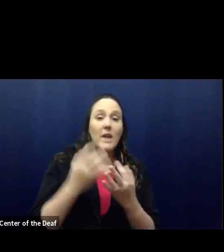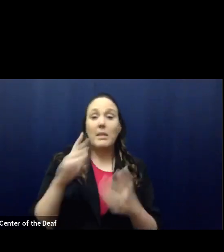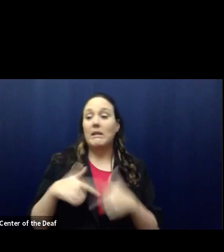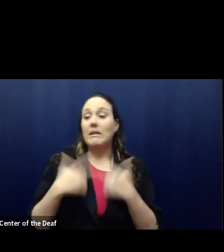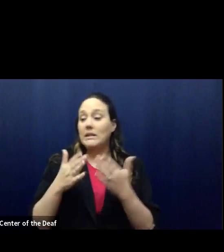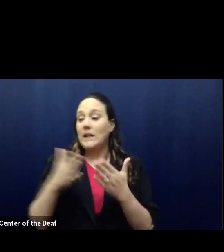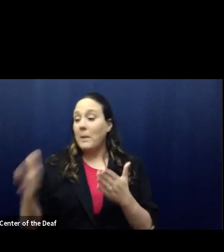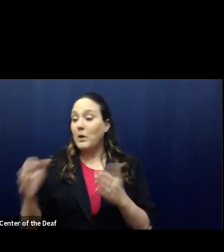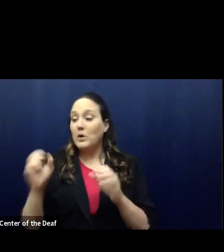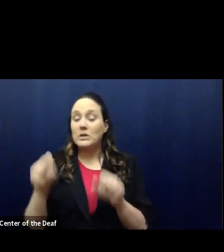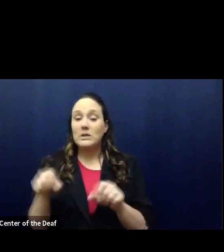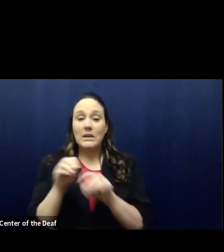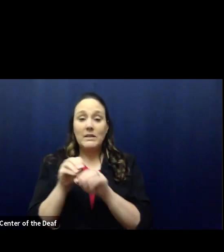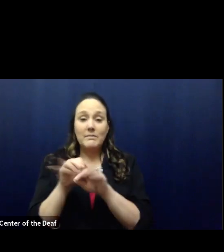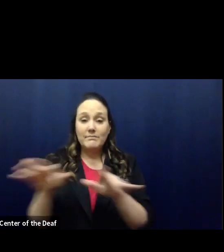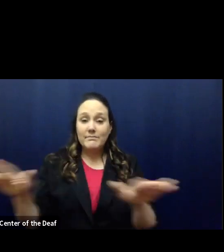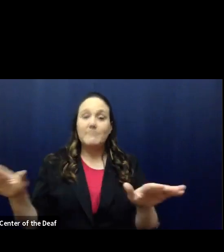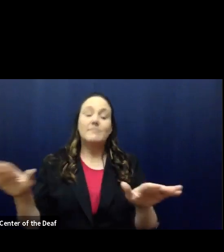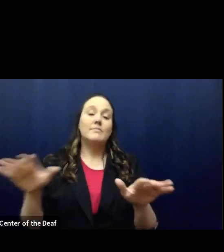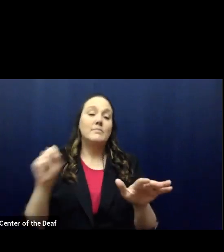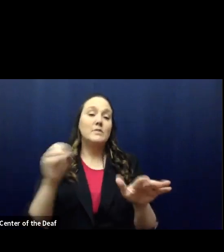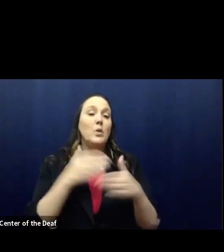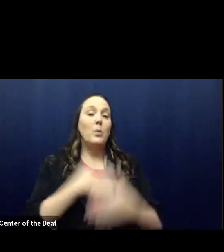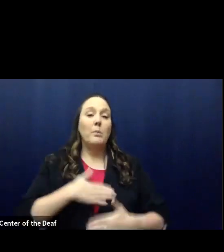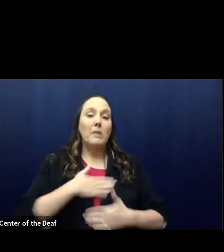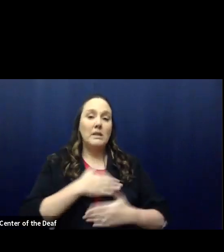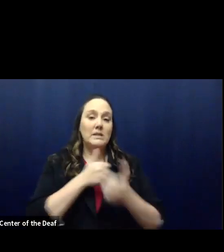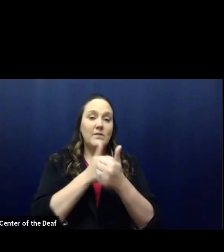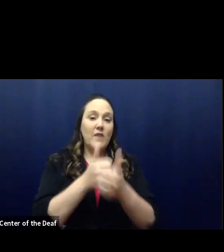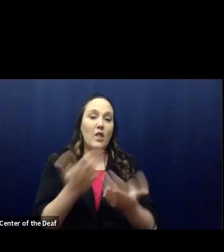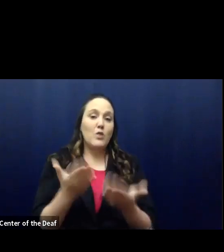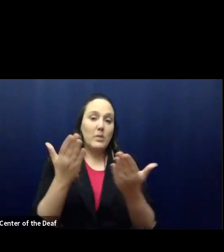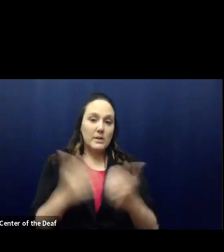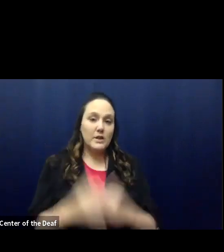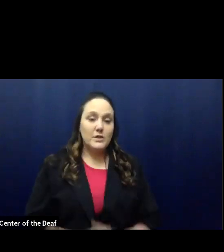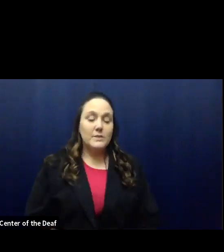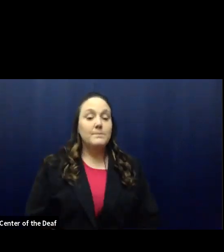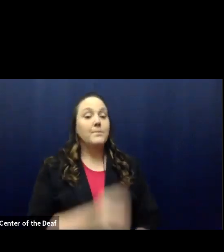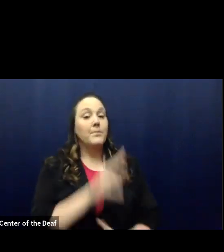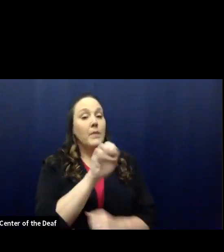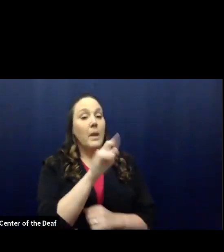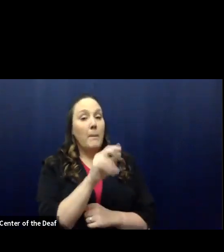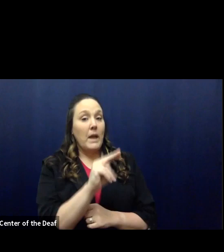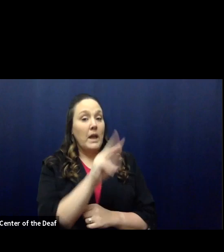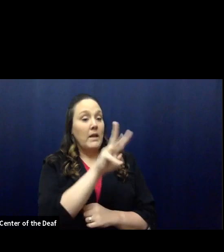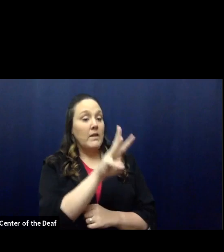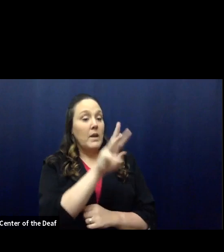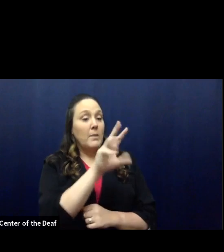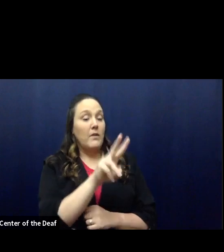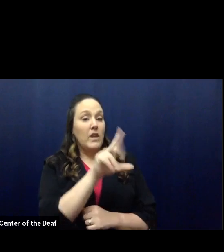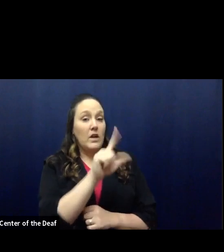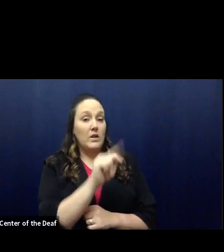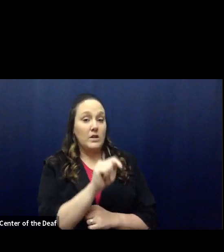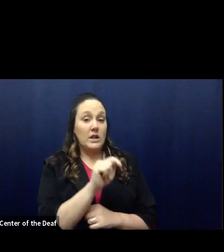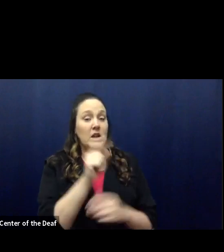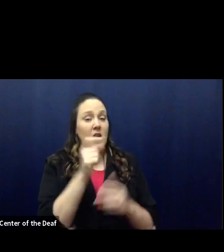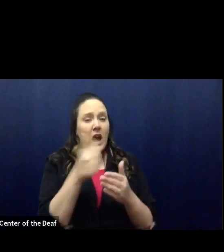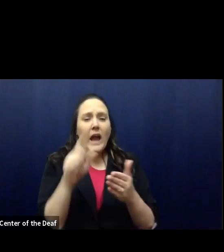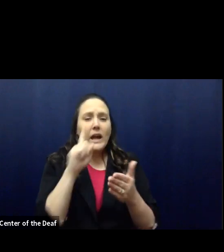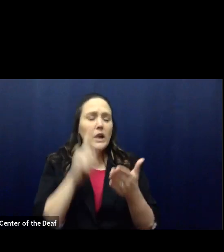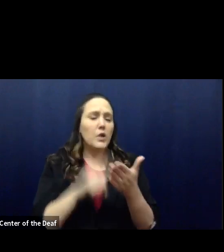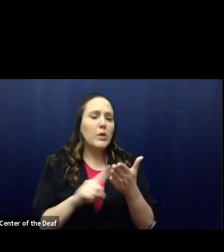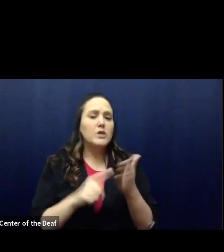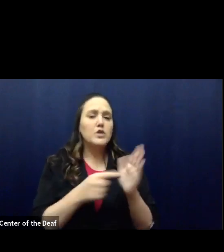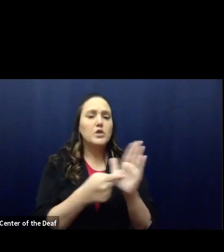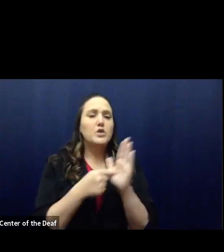again, follow the recommendations that we provide. From Megan with WBLT, is there any research that shows what factors